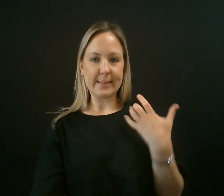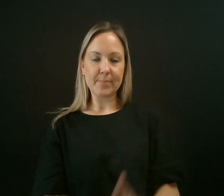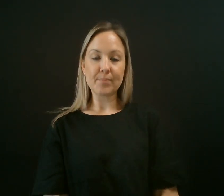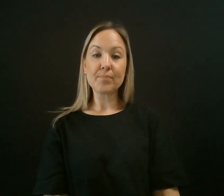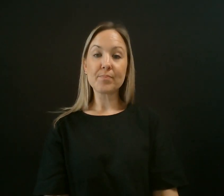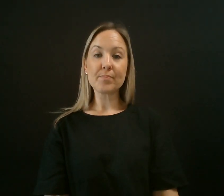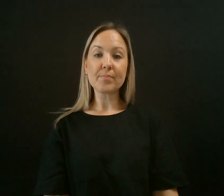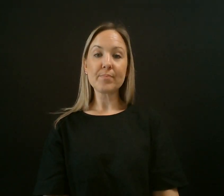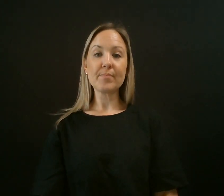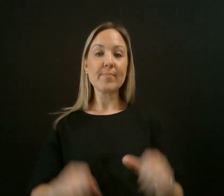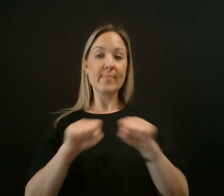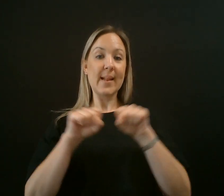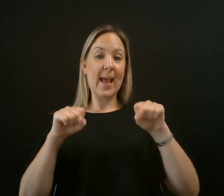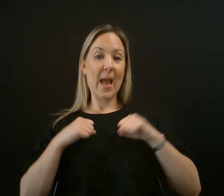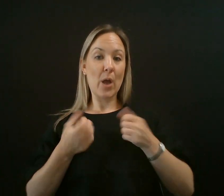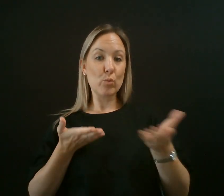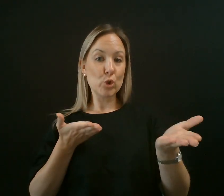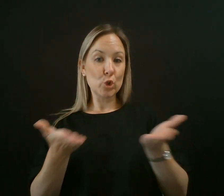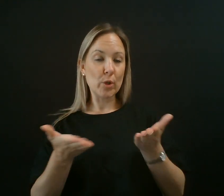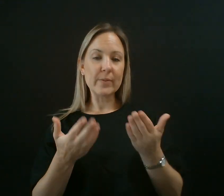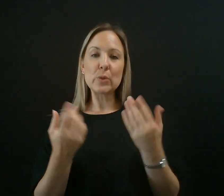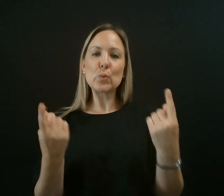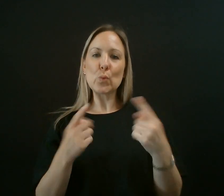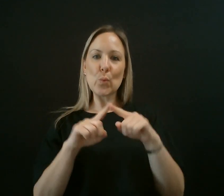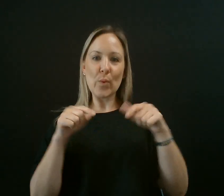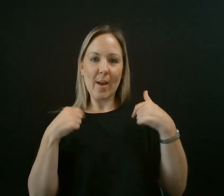Our services, who we are and what we do.